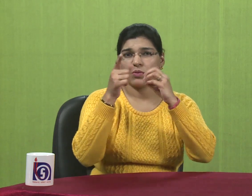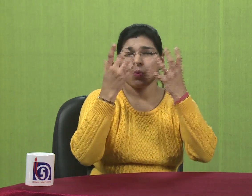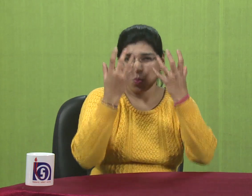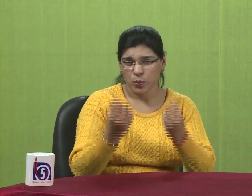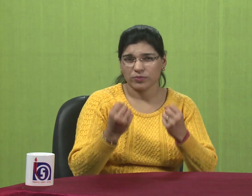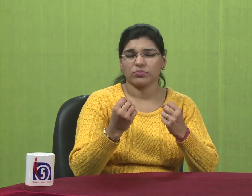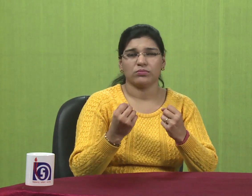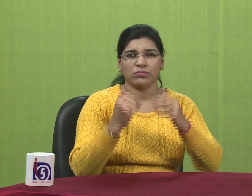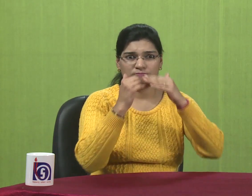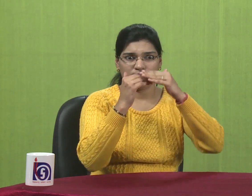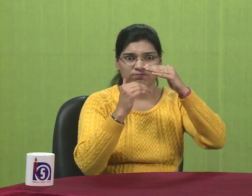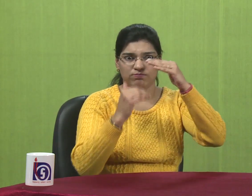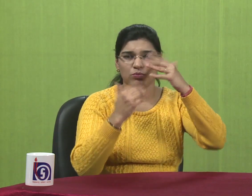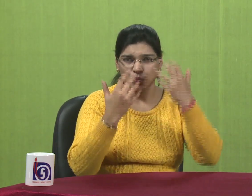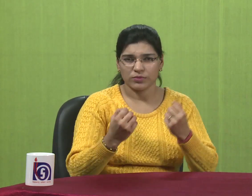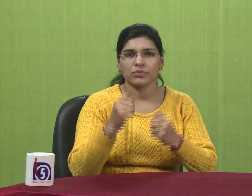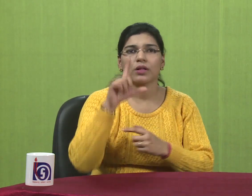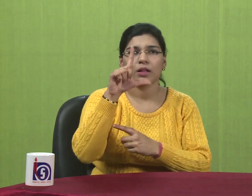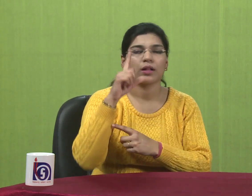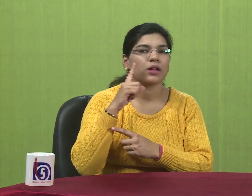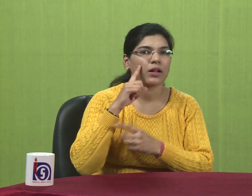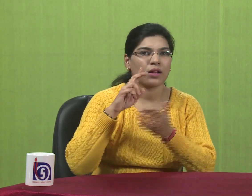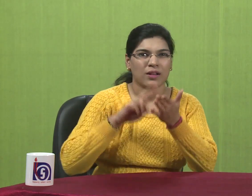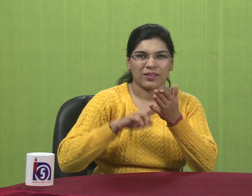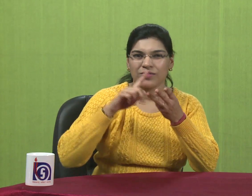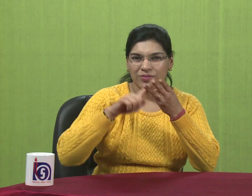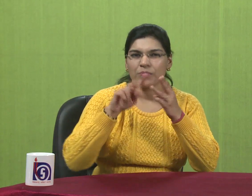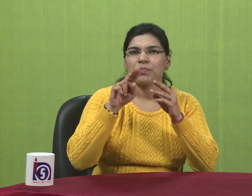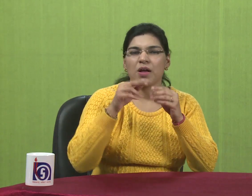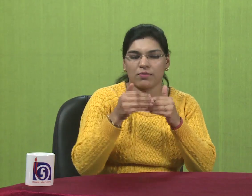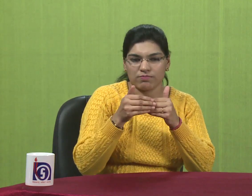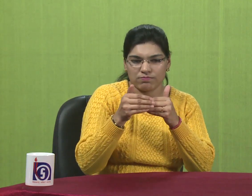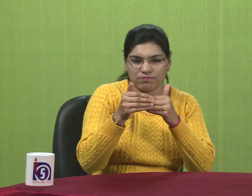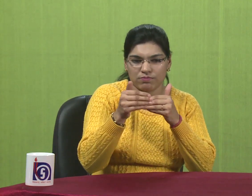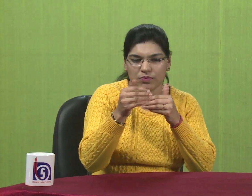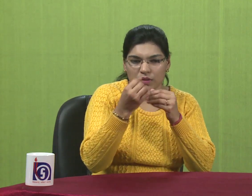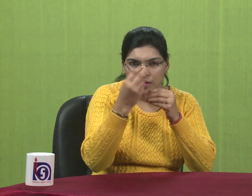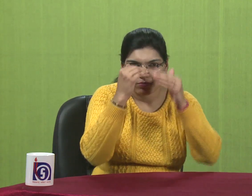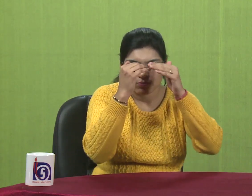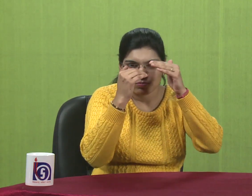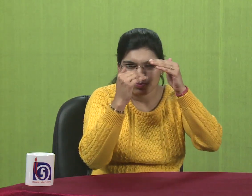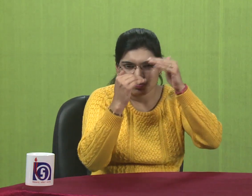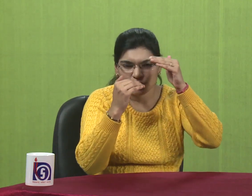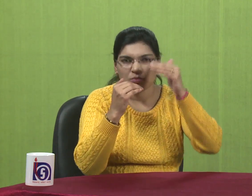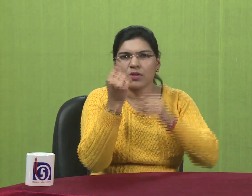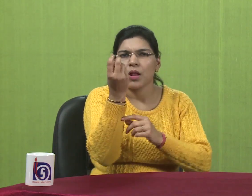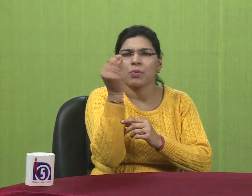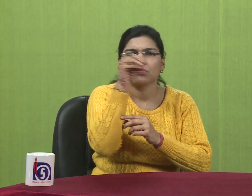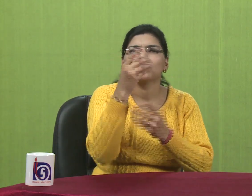What is line spacing? Line spacing determines the height of each line of text in the paragraph.